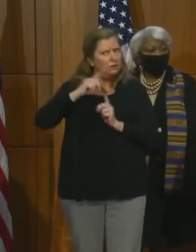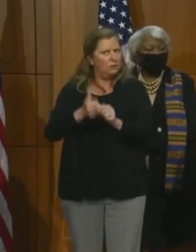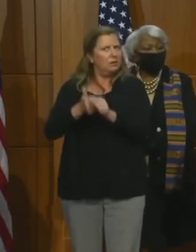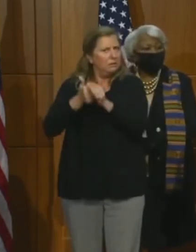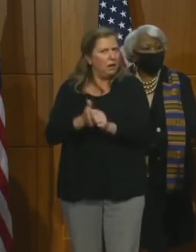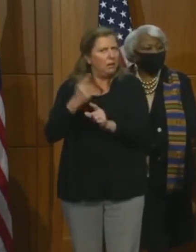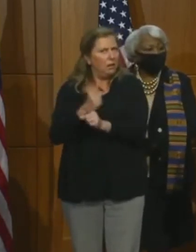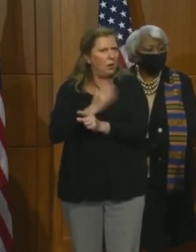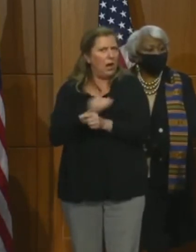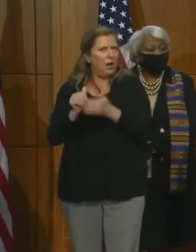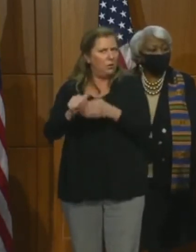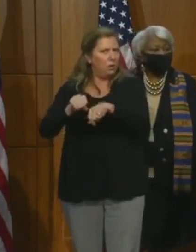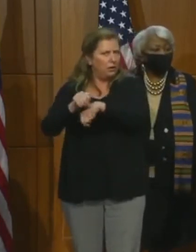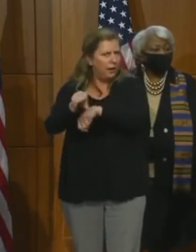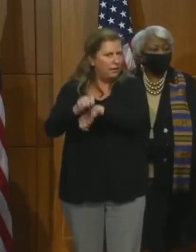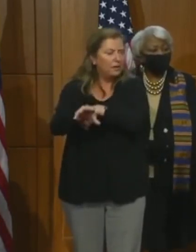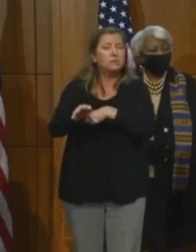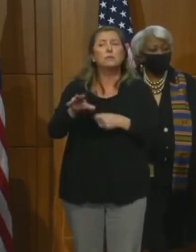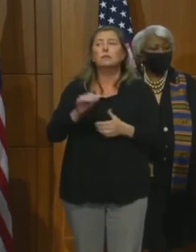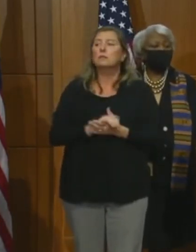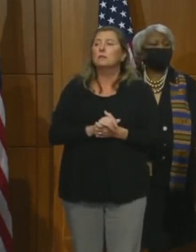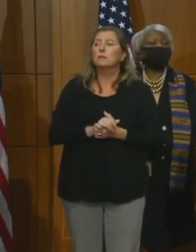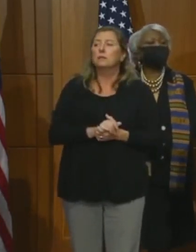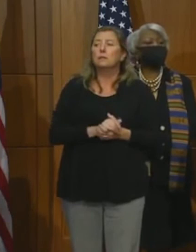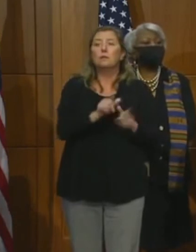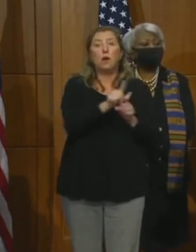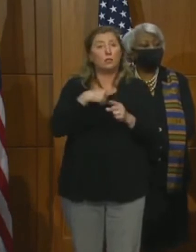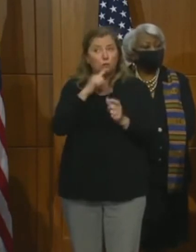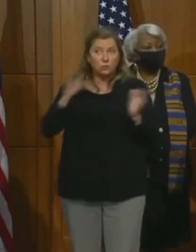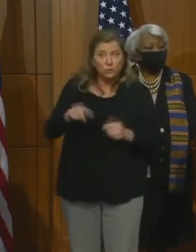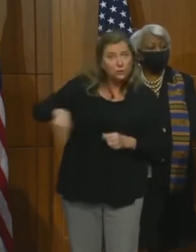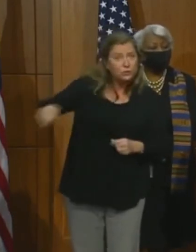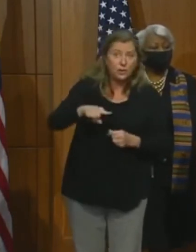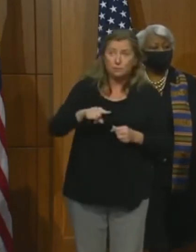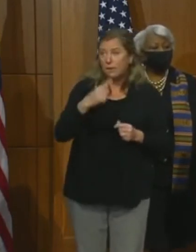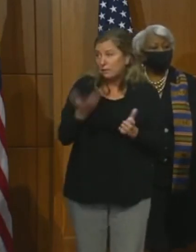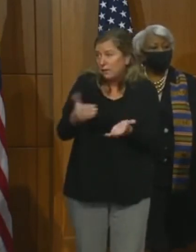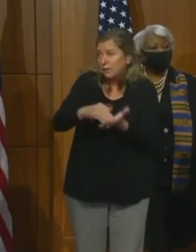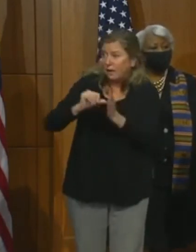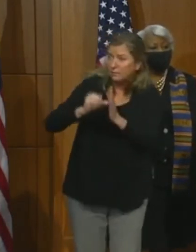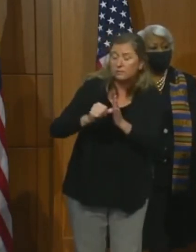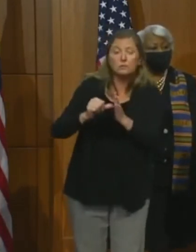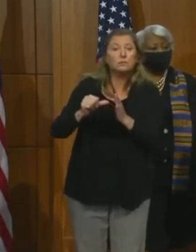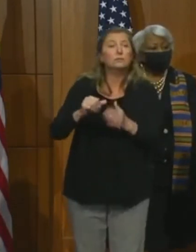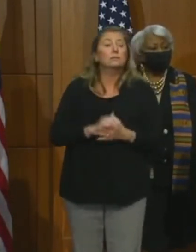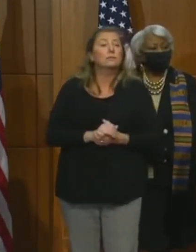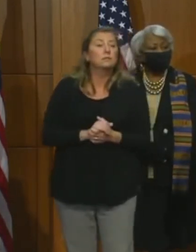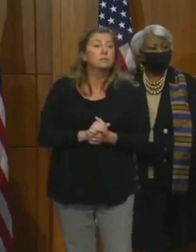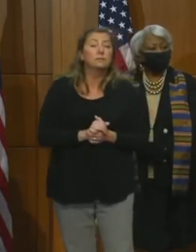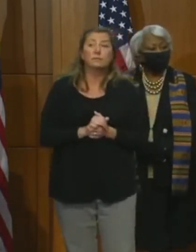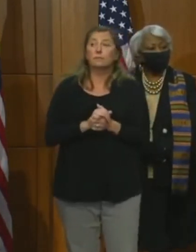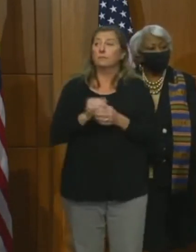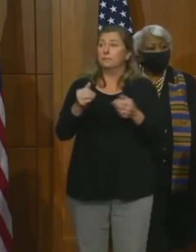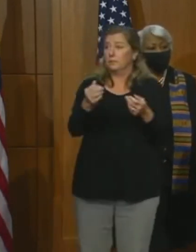follow our guidelines. And I have also encouraged them, and I will do it again. We have a number of testing